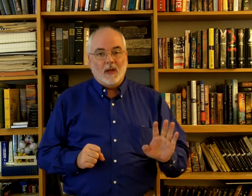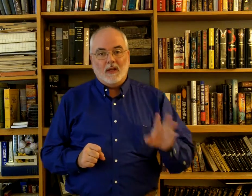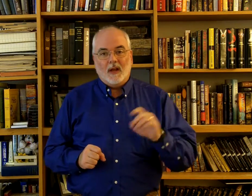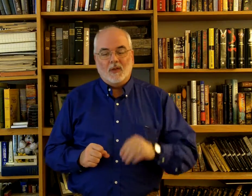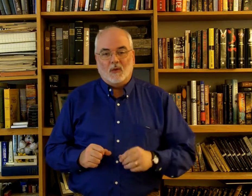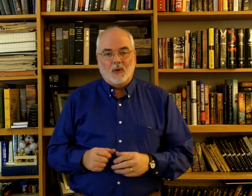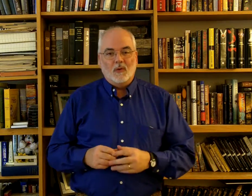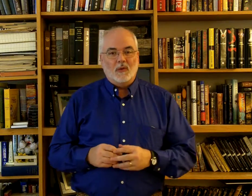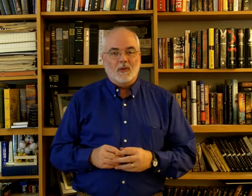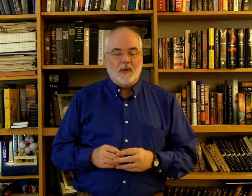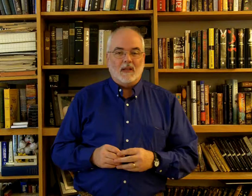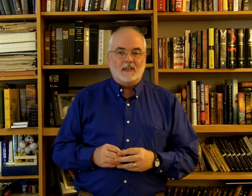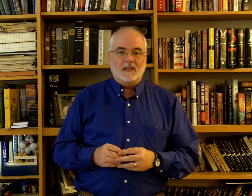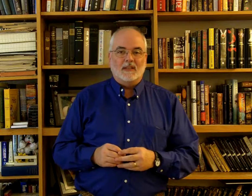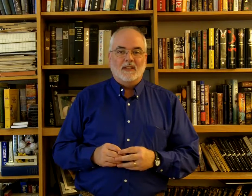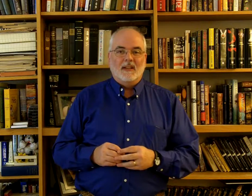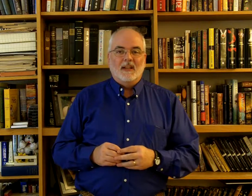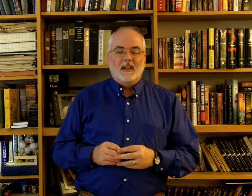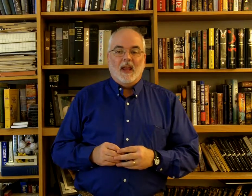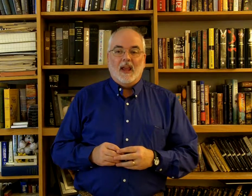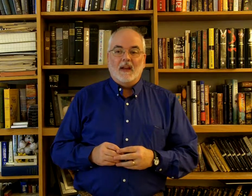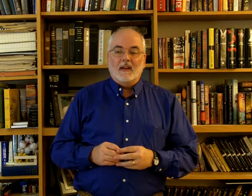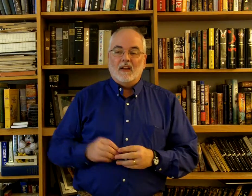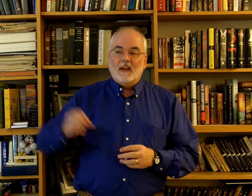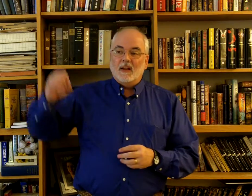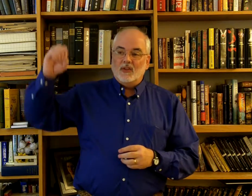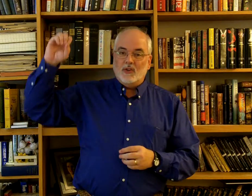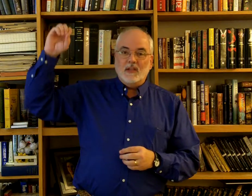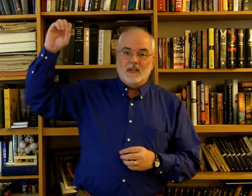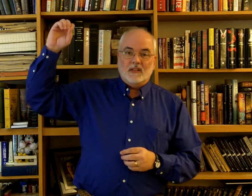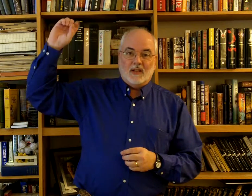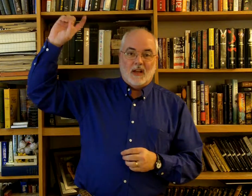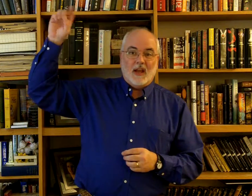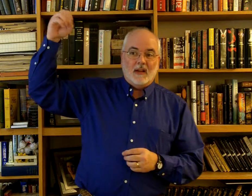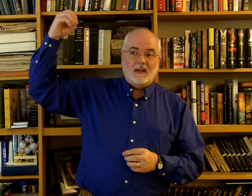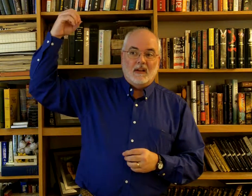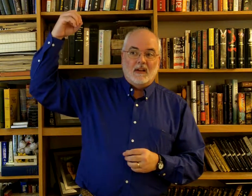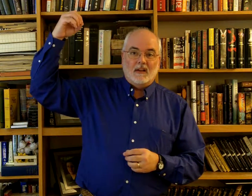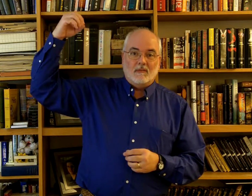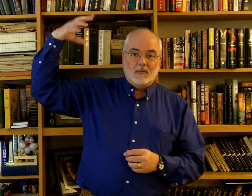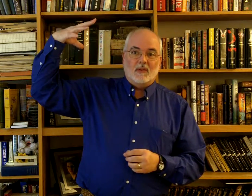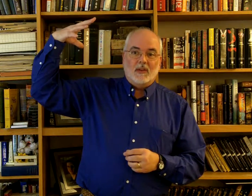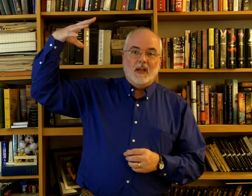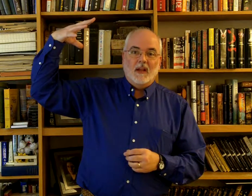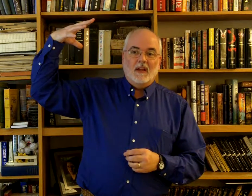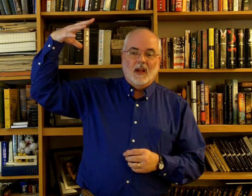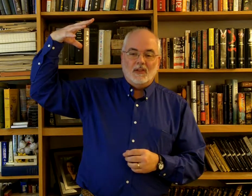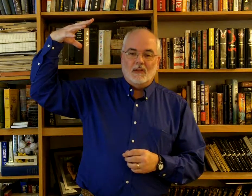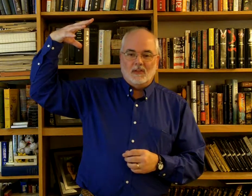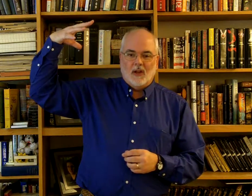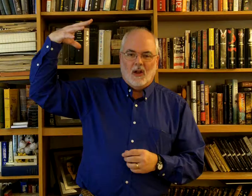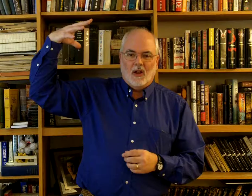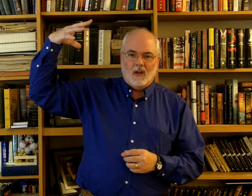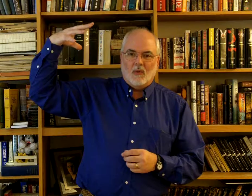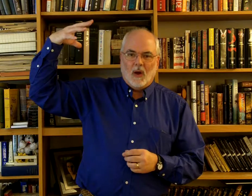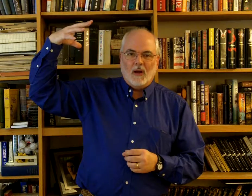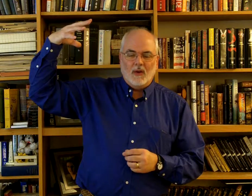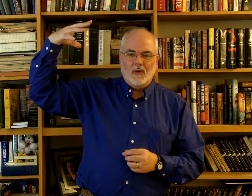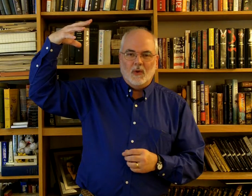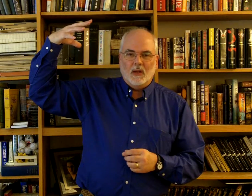down the road to Damascus, and Jesus, the light, ding, Saul, why are you doing